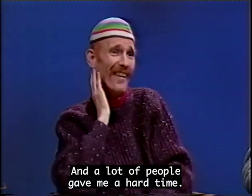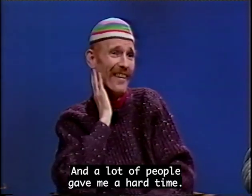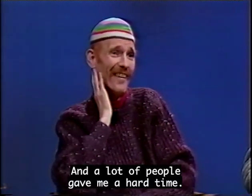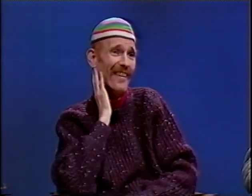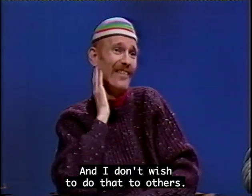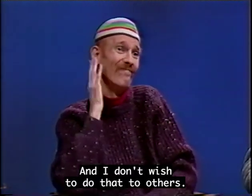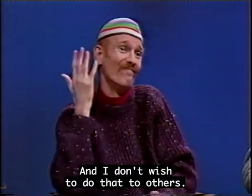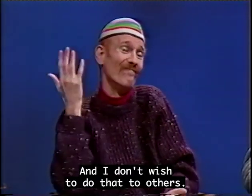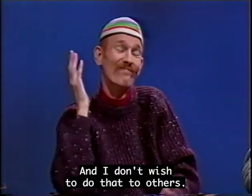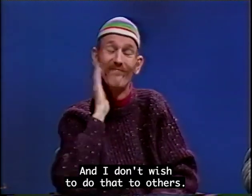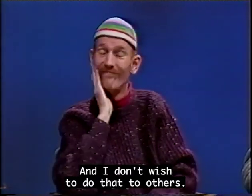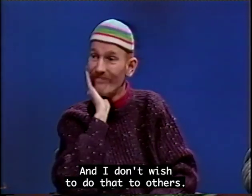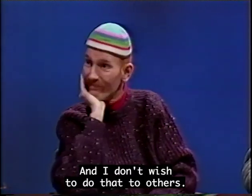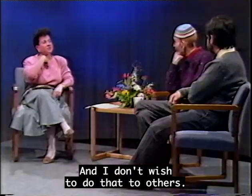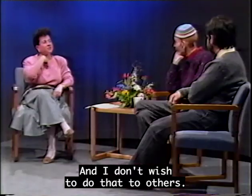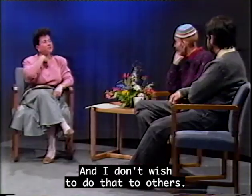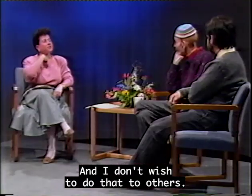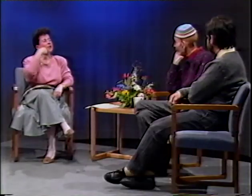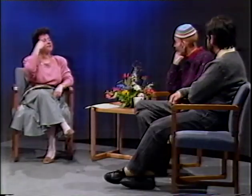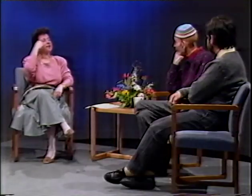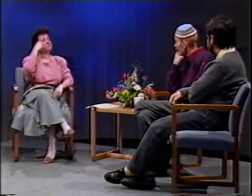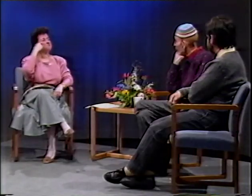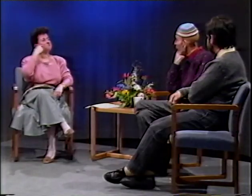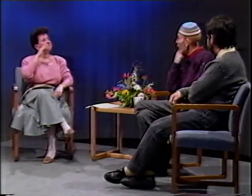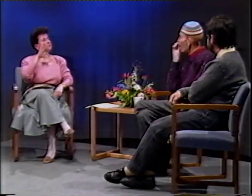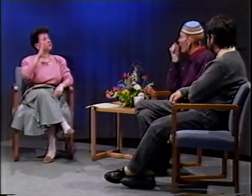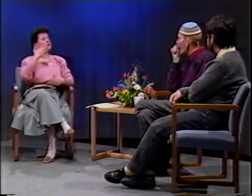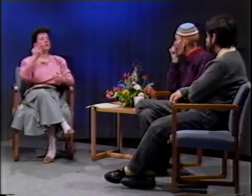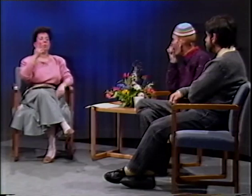time, and I don't wish to do that to others.